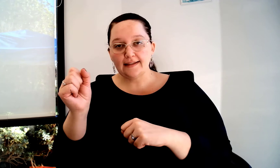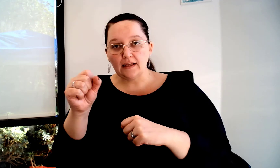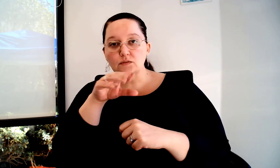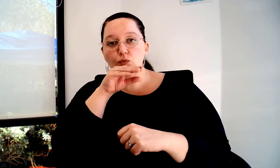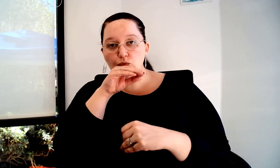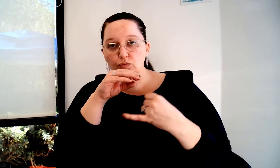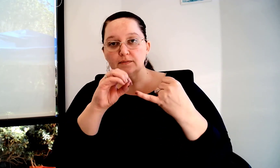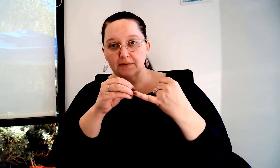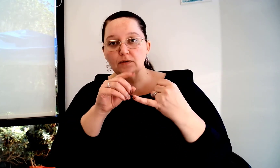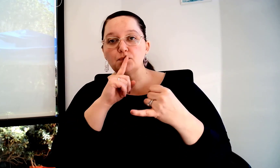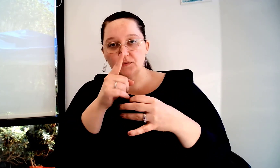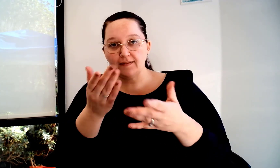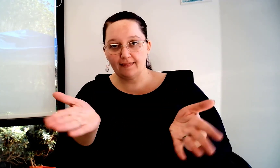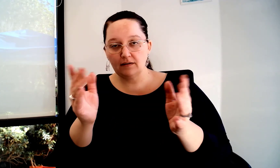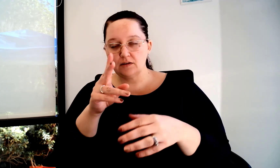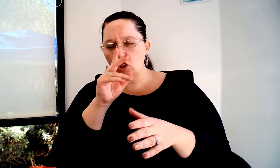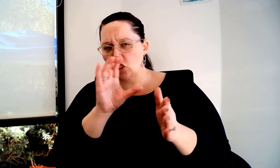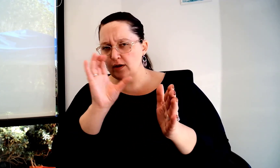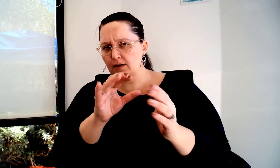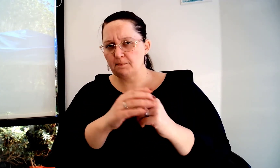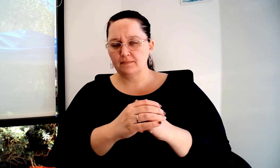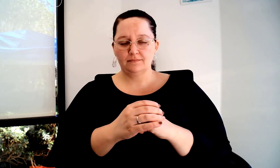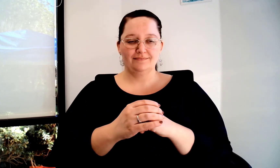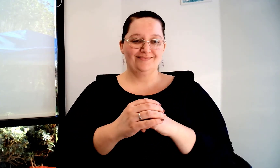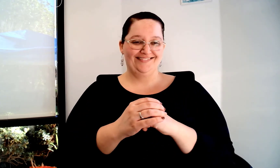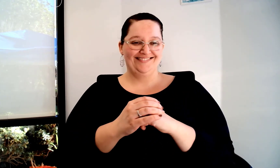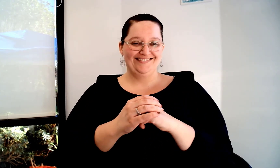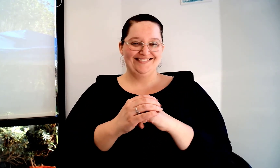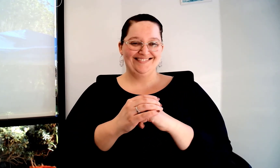berries. Yes, gooseberry is a real thing. Look it up.